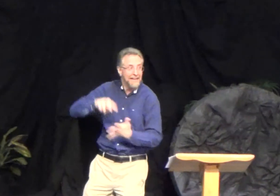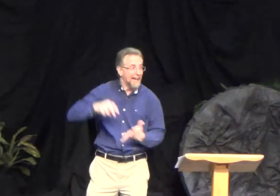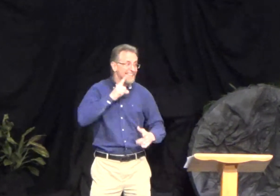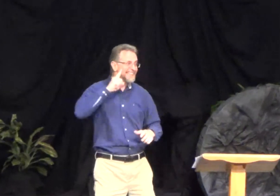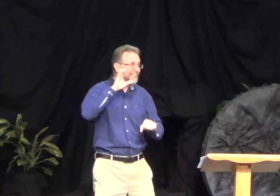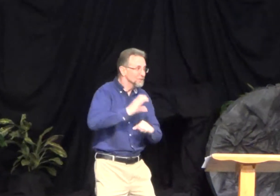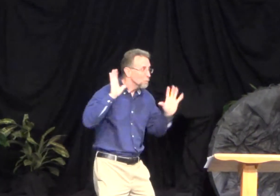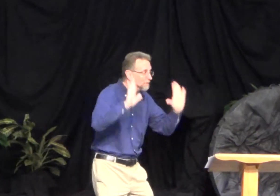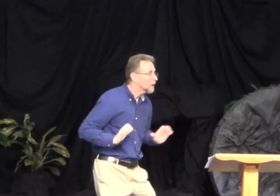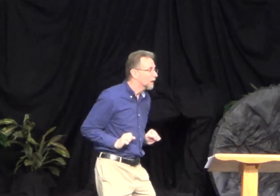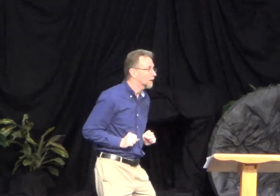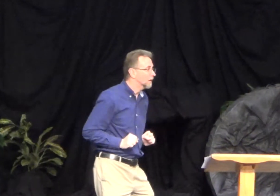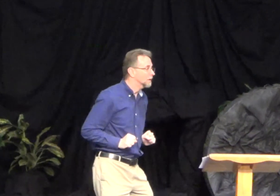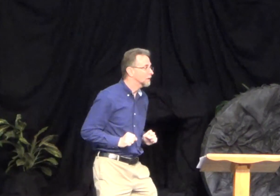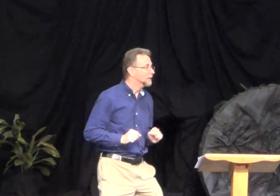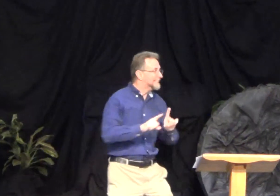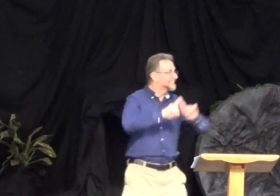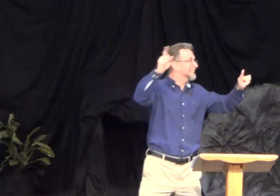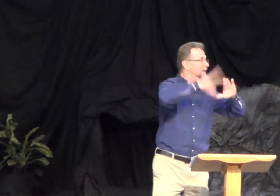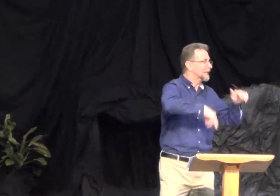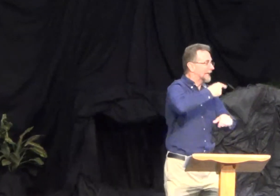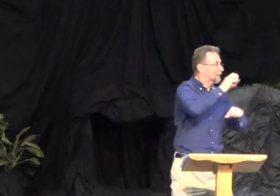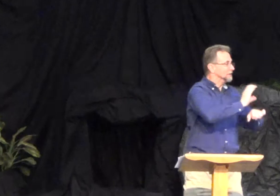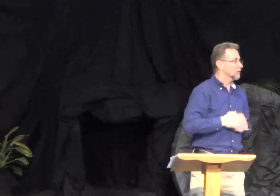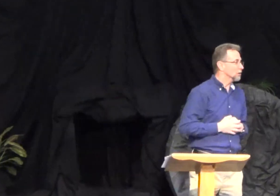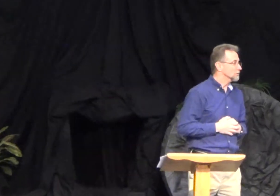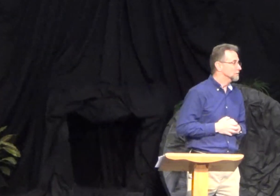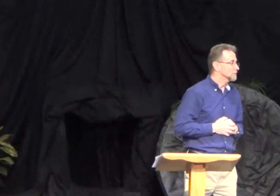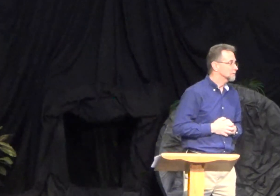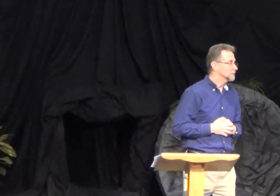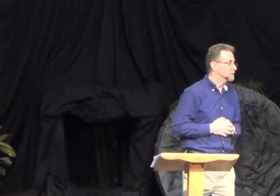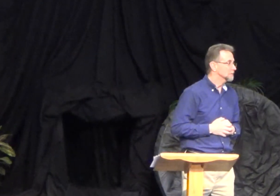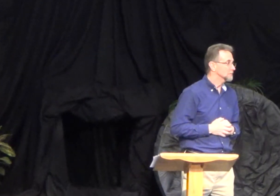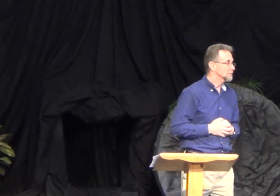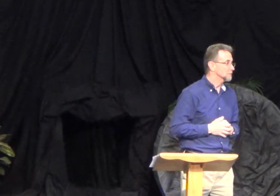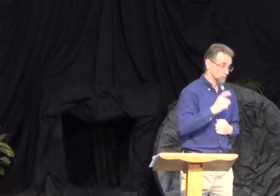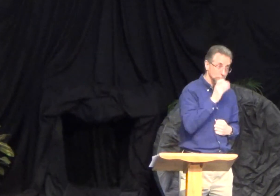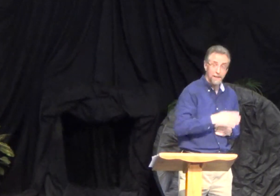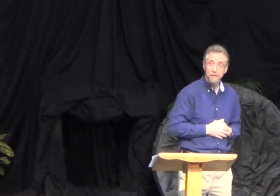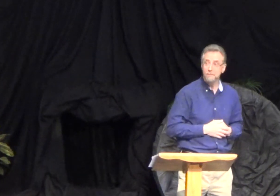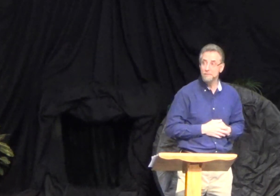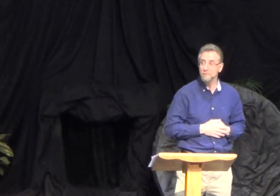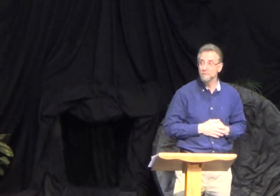good. A deaf church is wonderful. It's different than a hearing church. It's